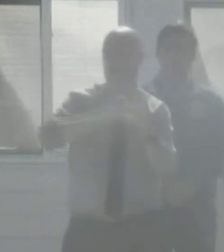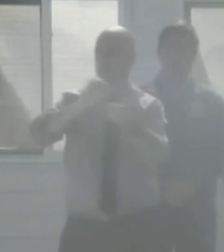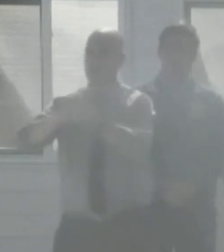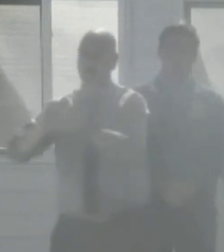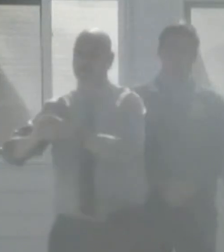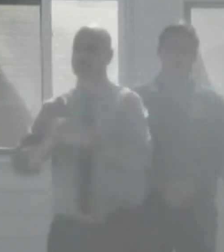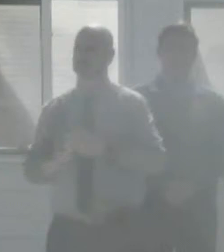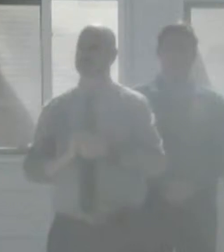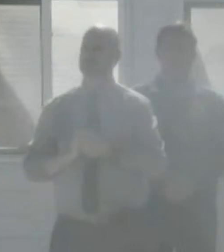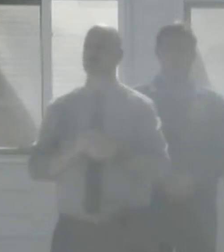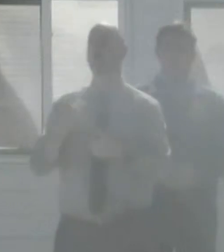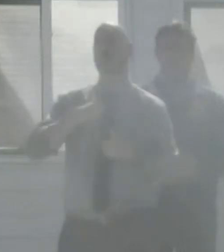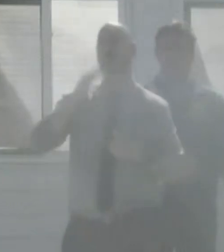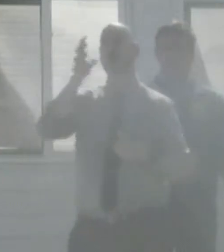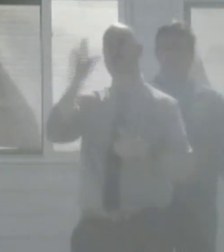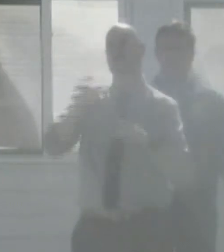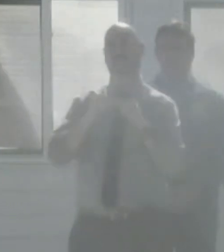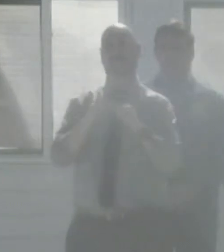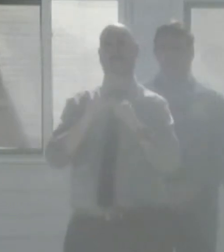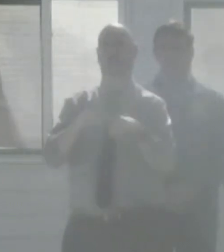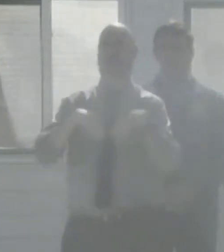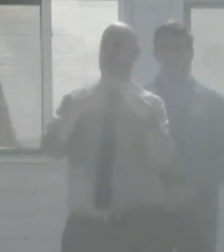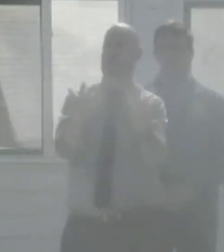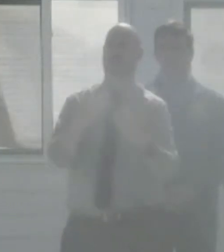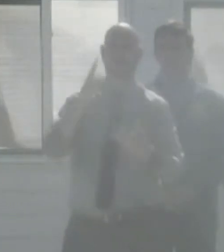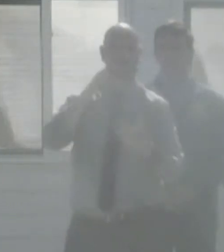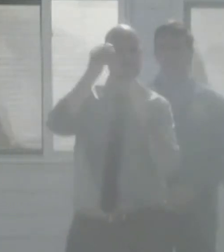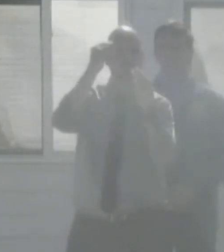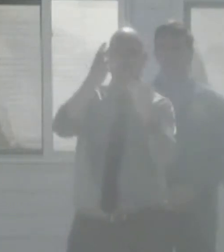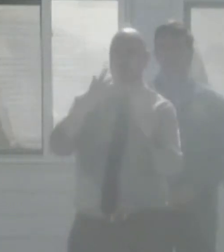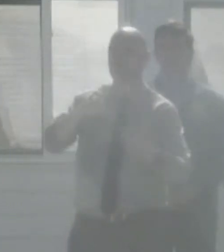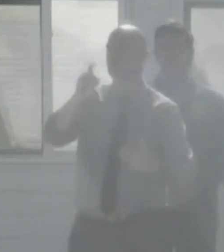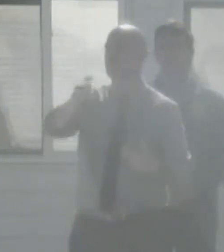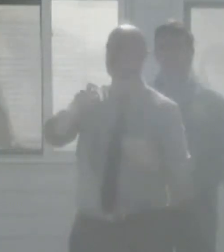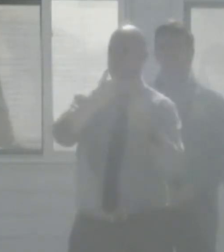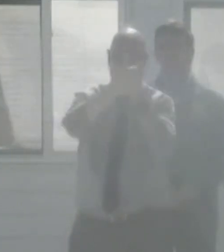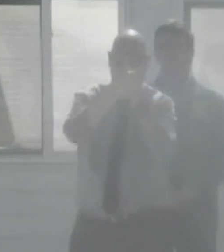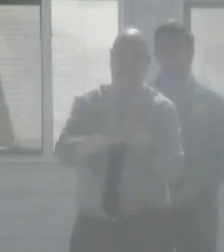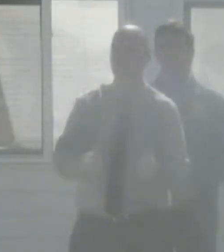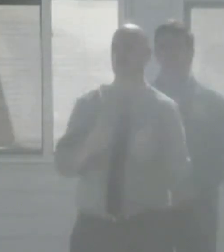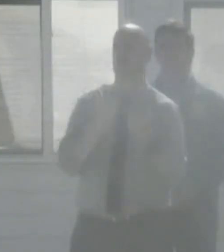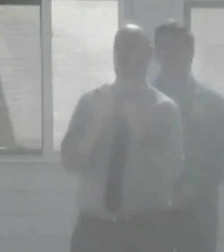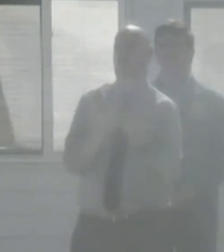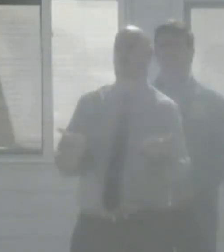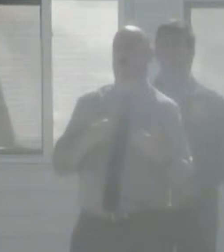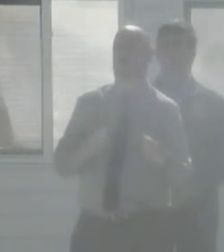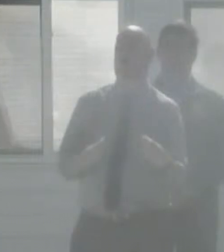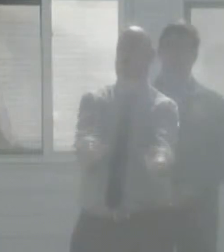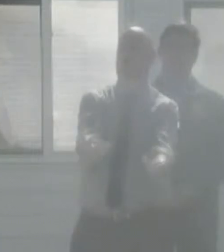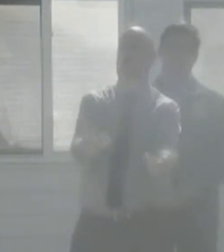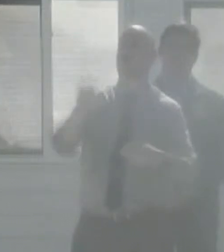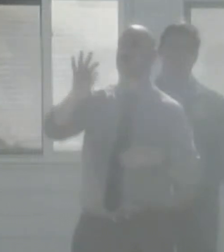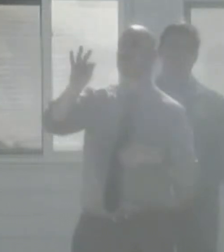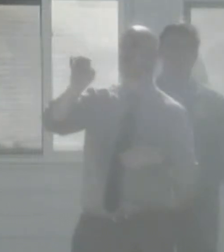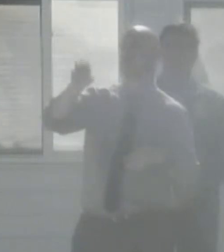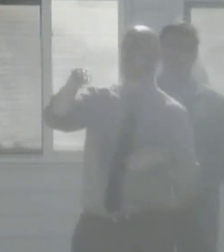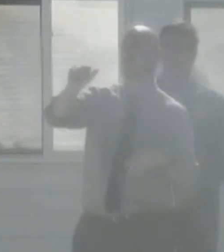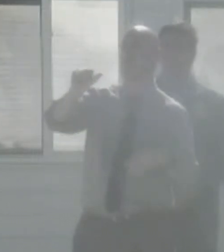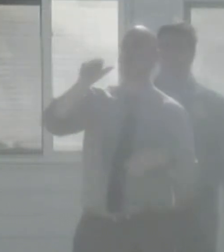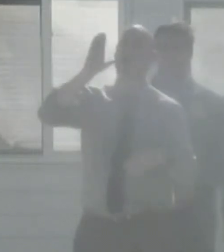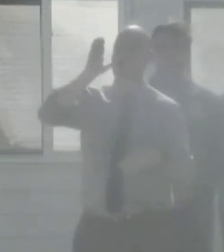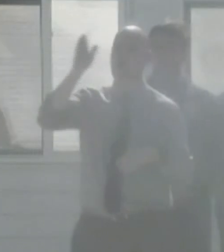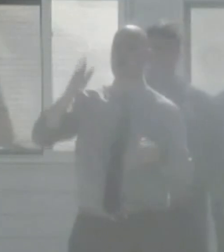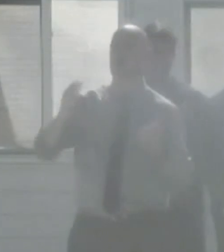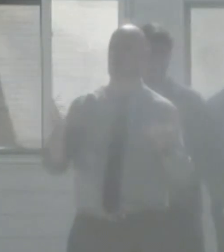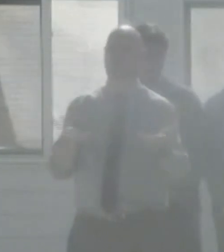the governor any resources that he needs. And just know that FEMA and the rest of the federal family will be here to support you throughout this recovery. Thank you.